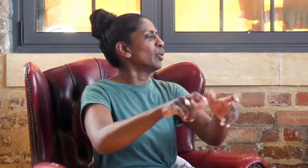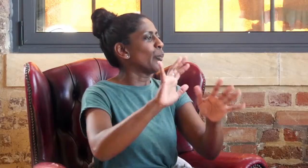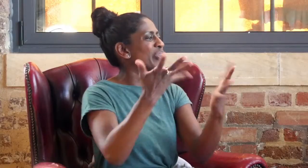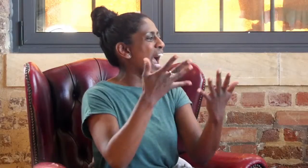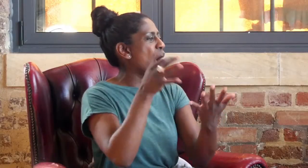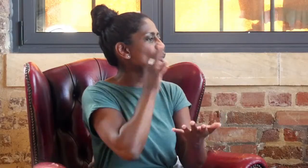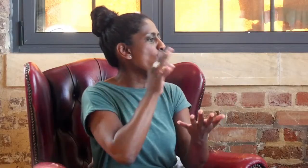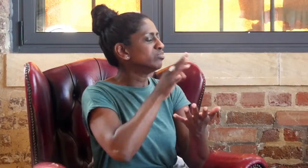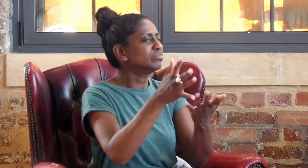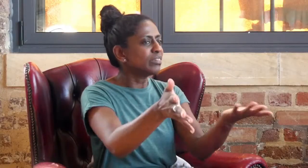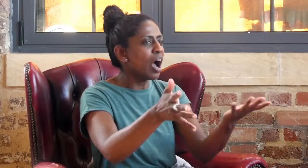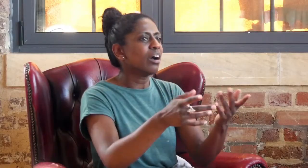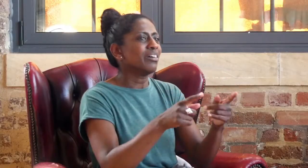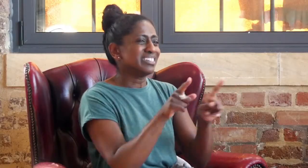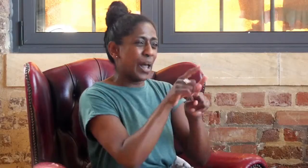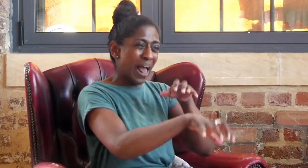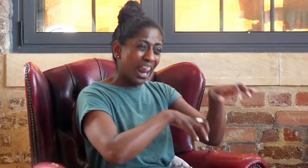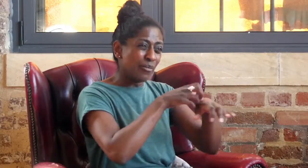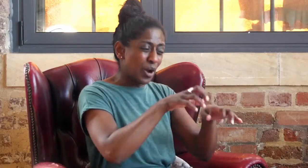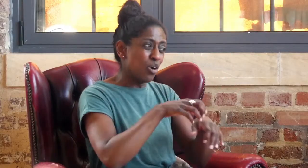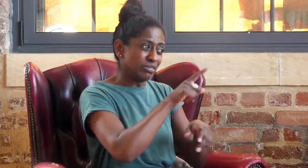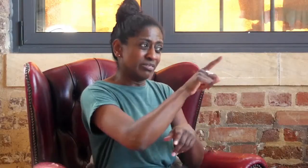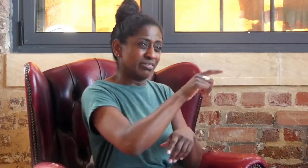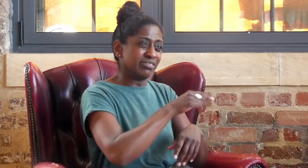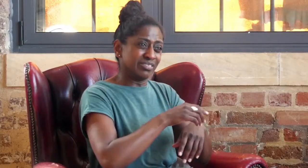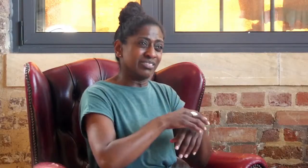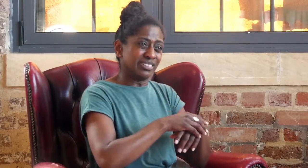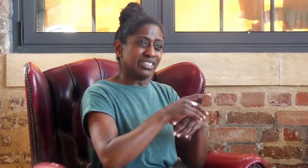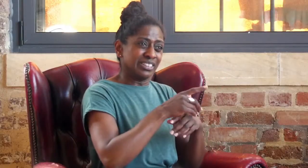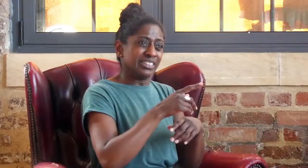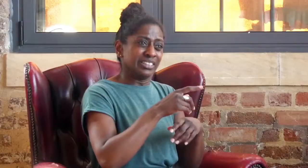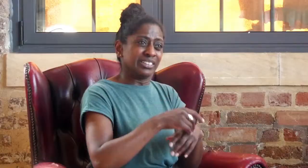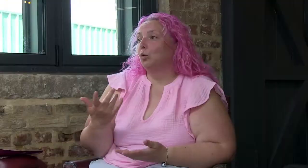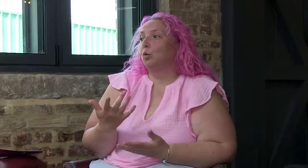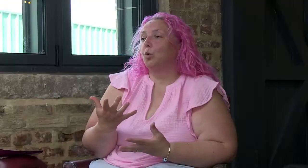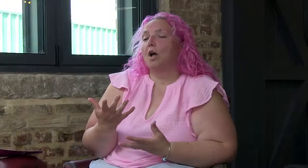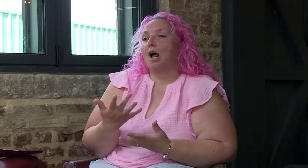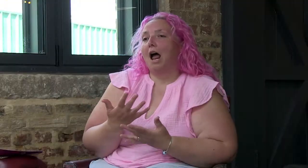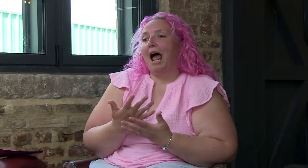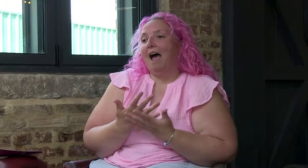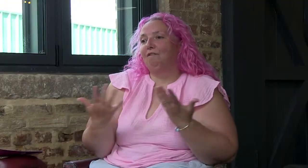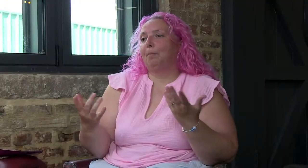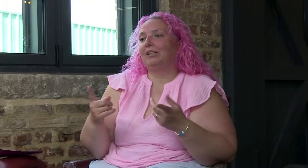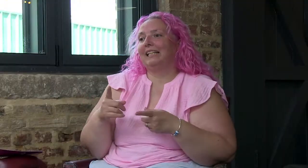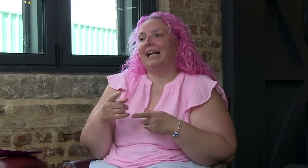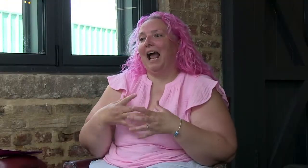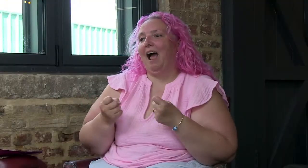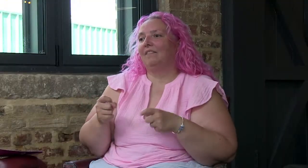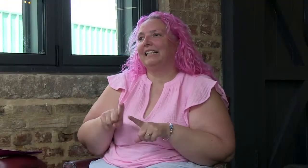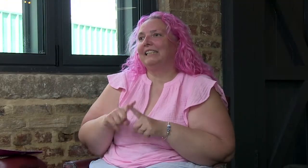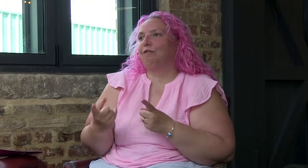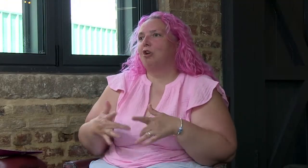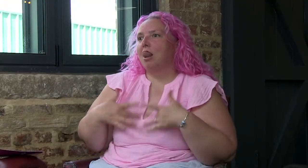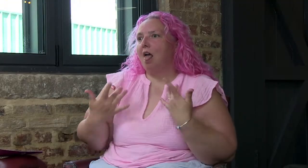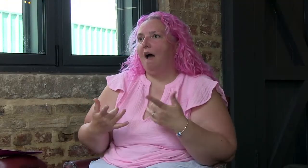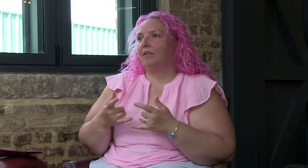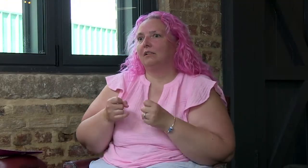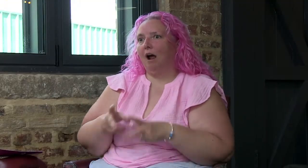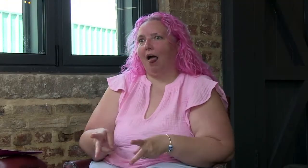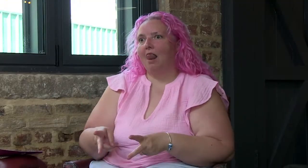often you're at home. I think a lot of people, plants that don't need much maintenance are useful to have around. Yeah, and I mean